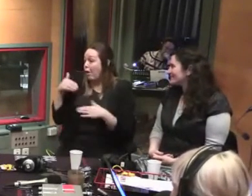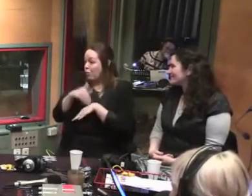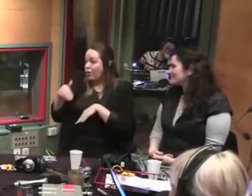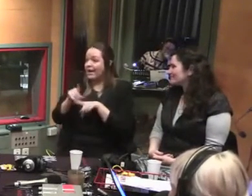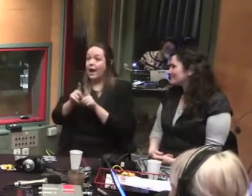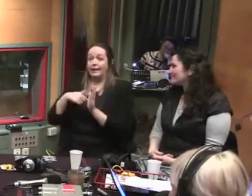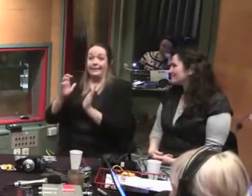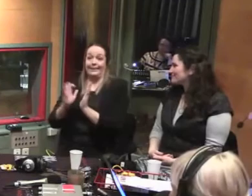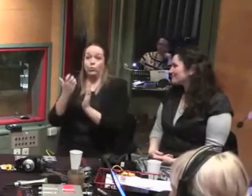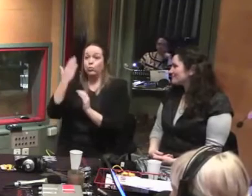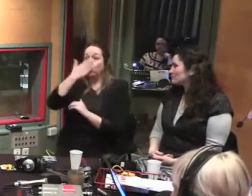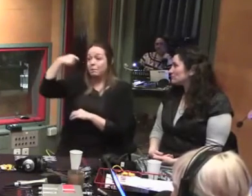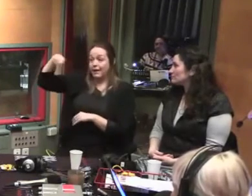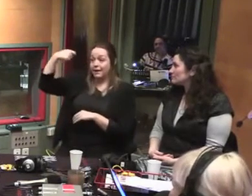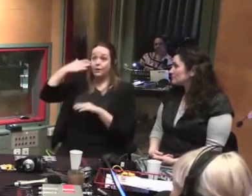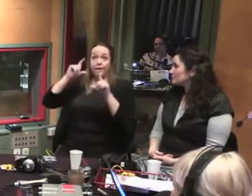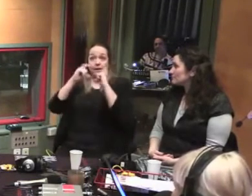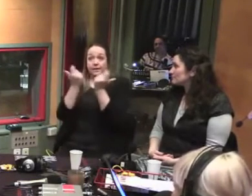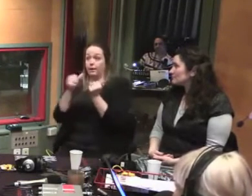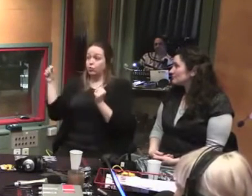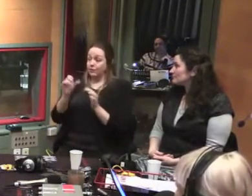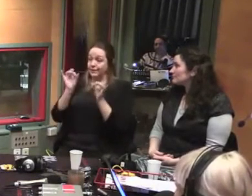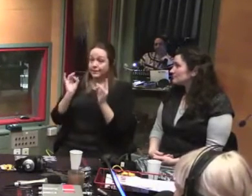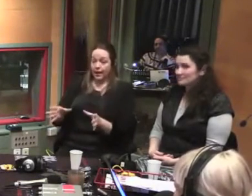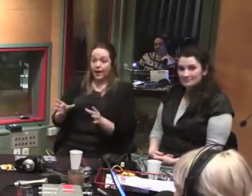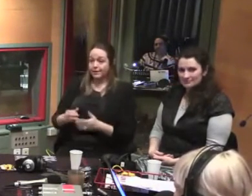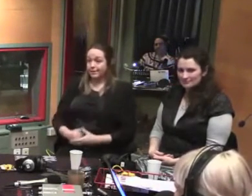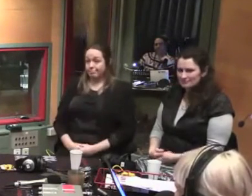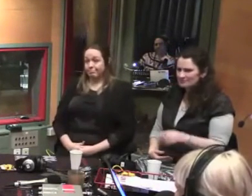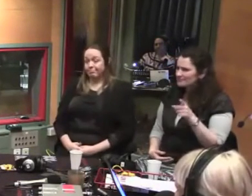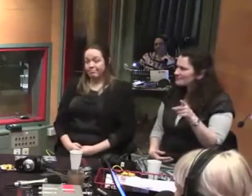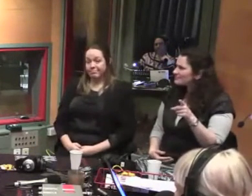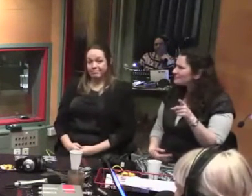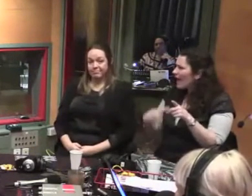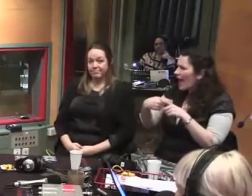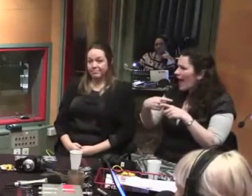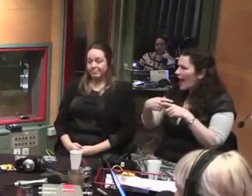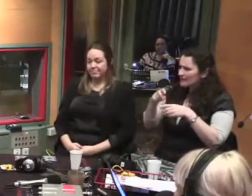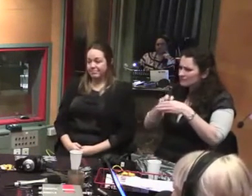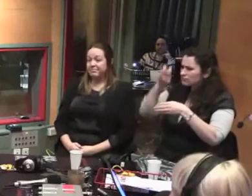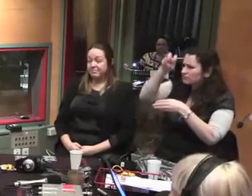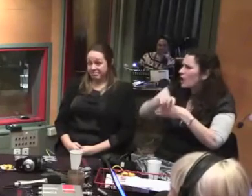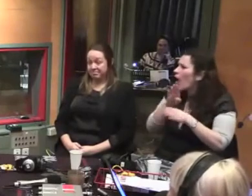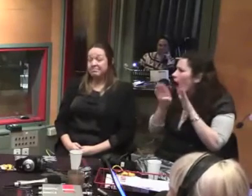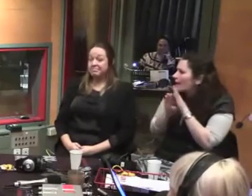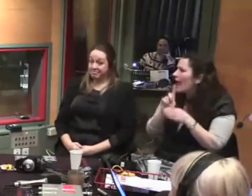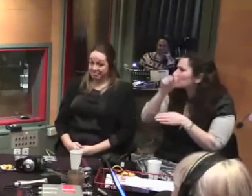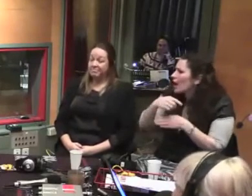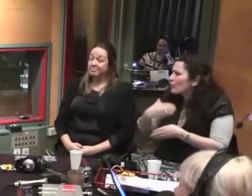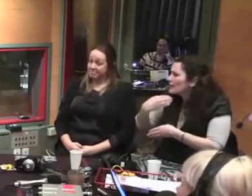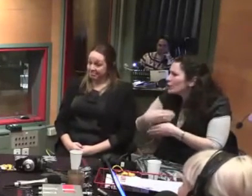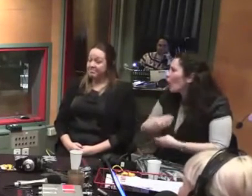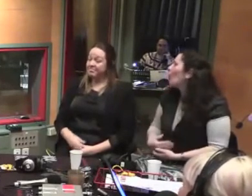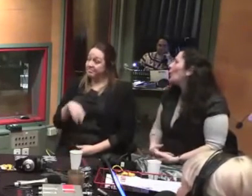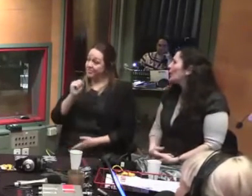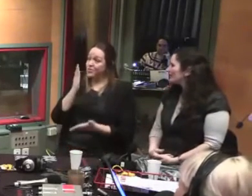as stealing the school bell when the classes were due to recommence. And hiding out the window. And hiding outside the window, yes, that's true.